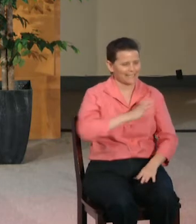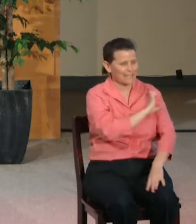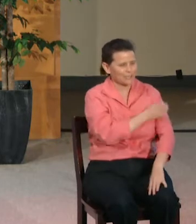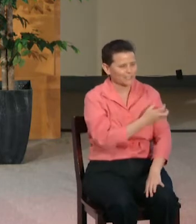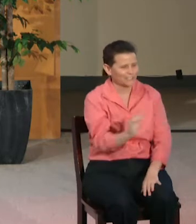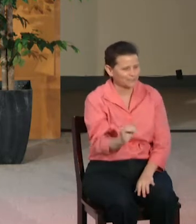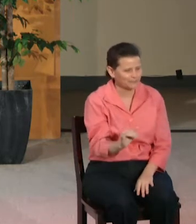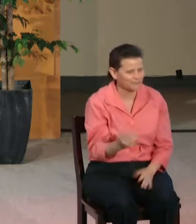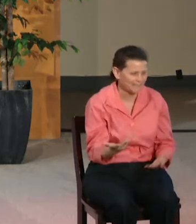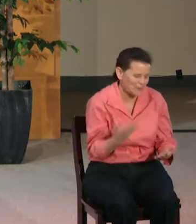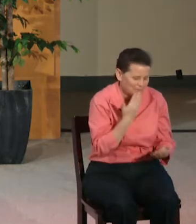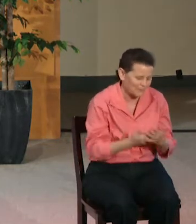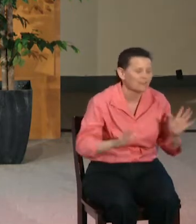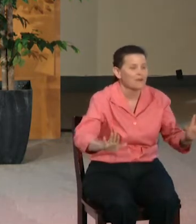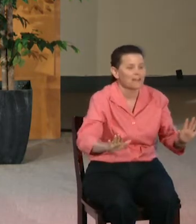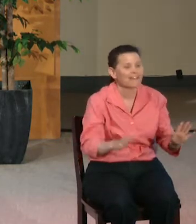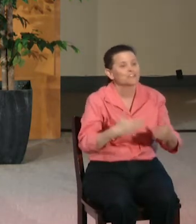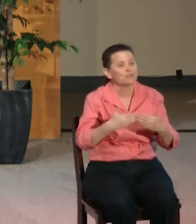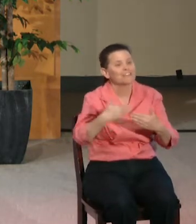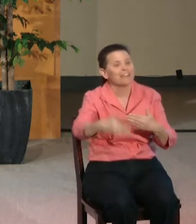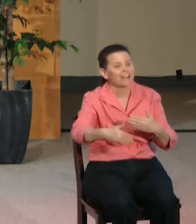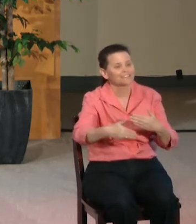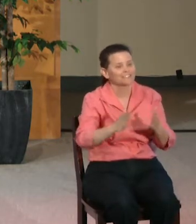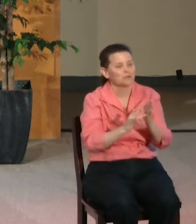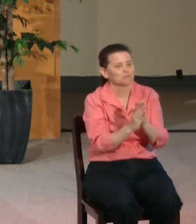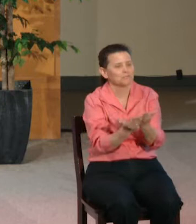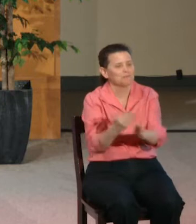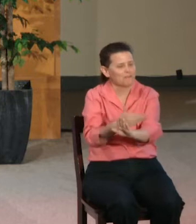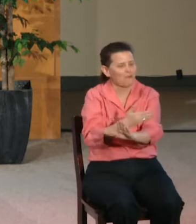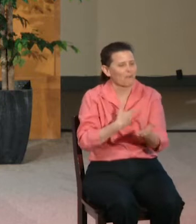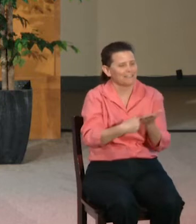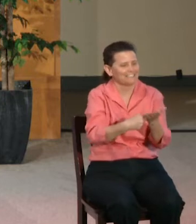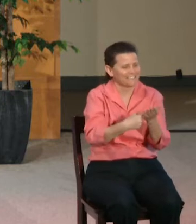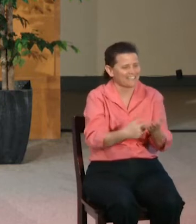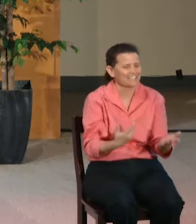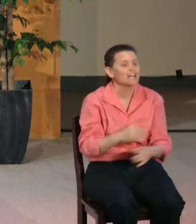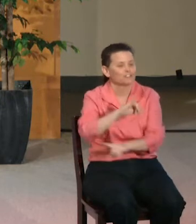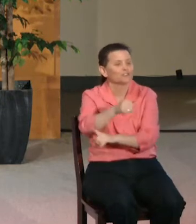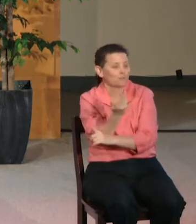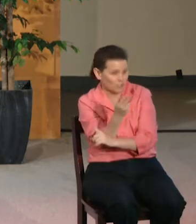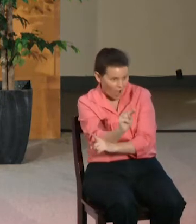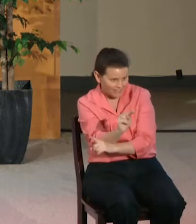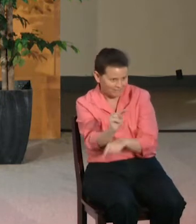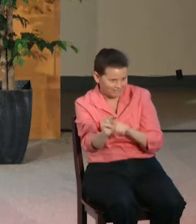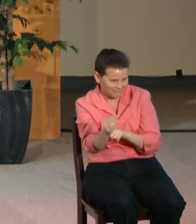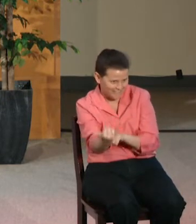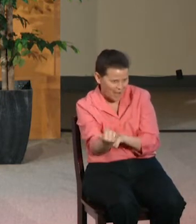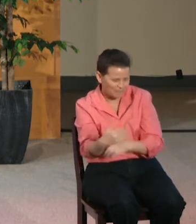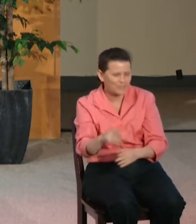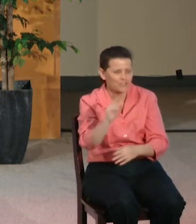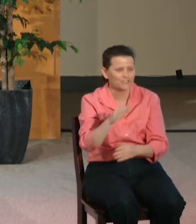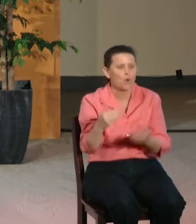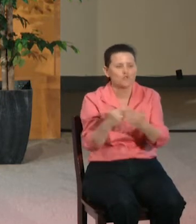I want to throw in here before we talk about penguins is... both these come from John in the New Testament,